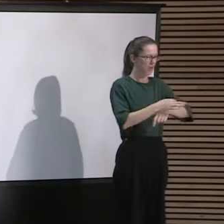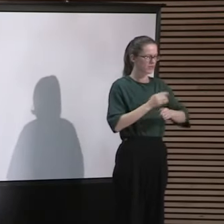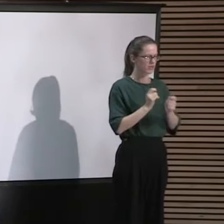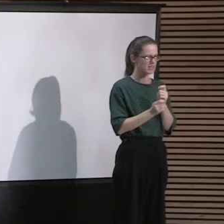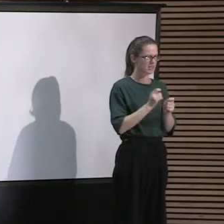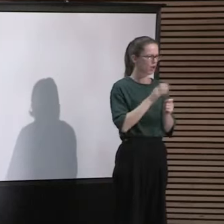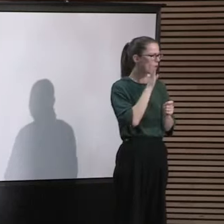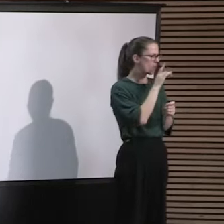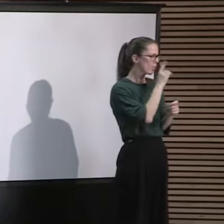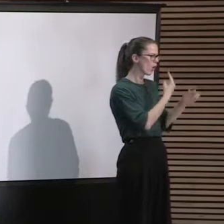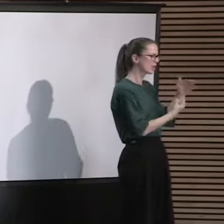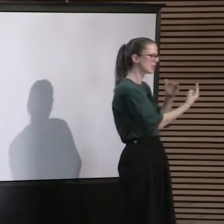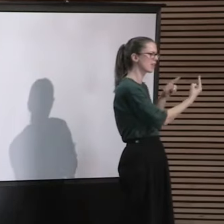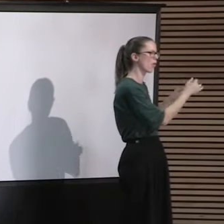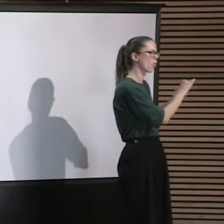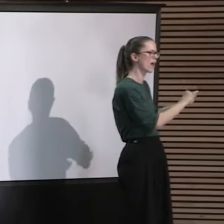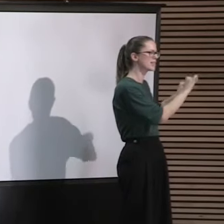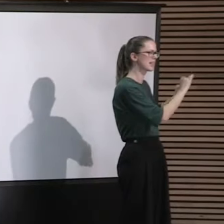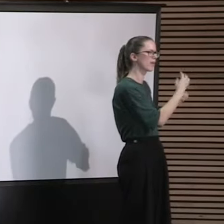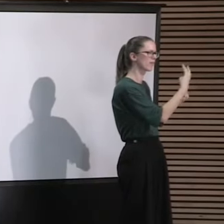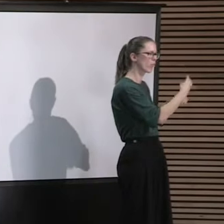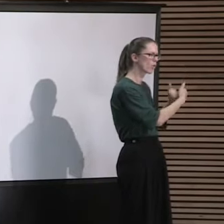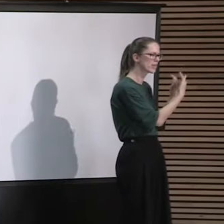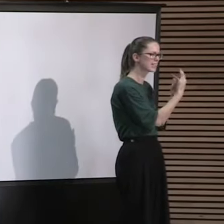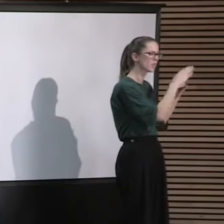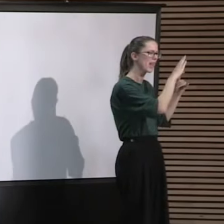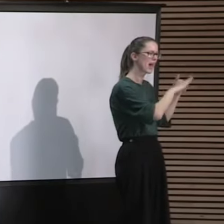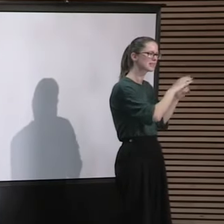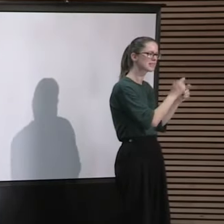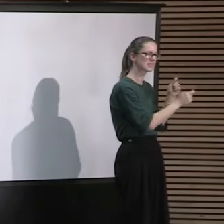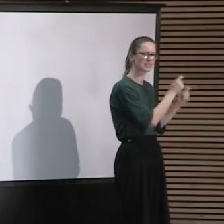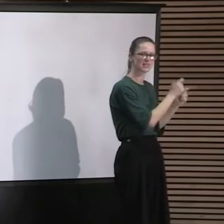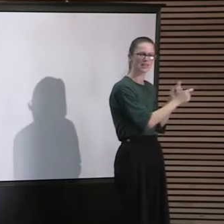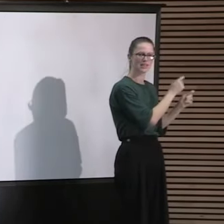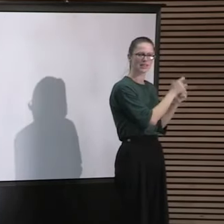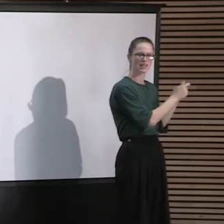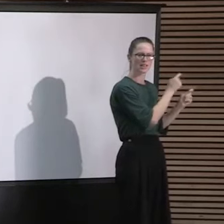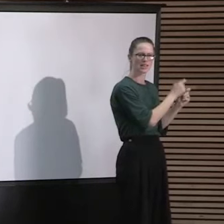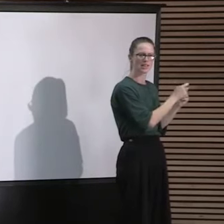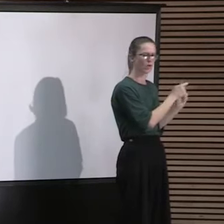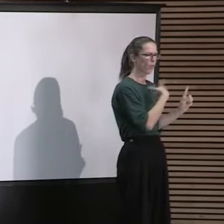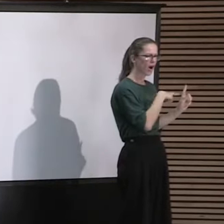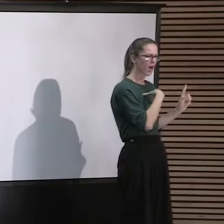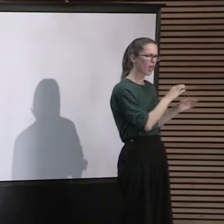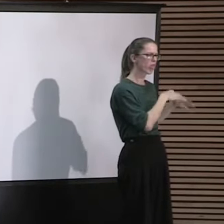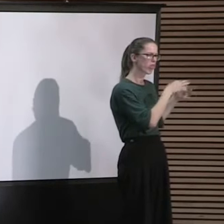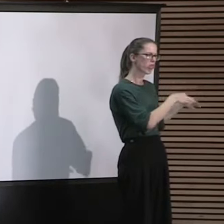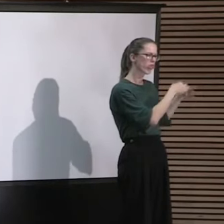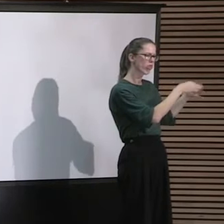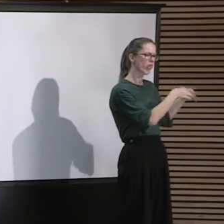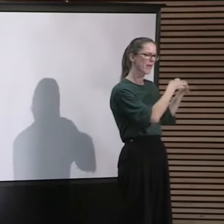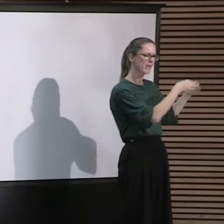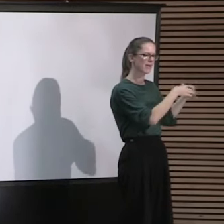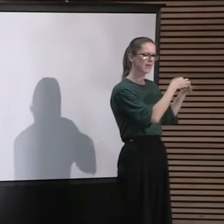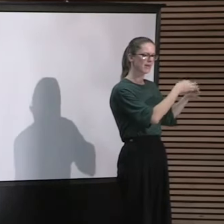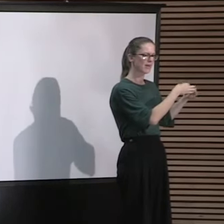managed isolation who have been waiting 4 days for their final test. What's the reasoning behind that, and is there anything